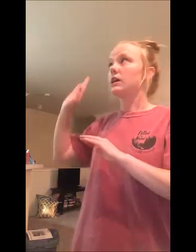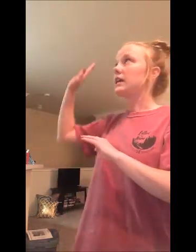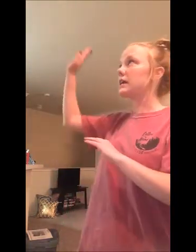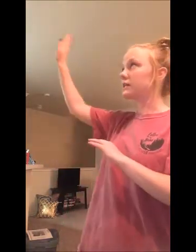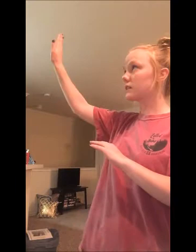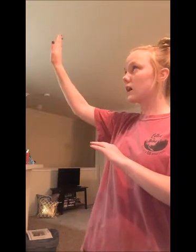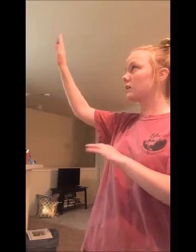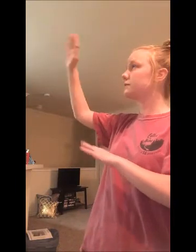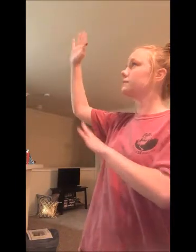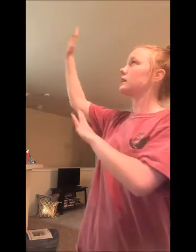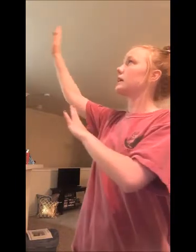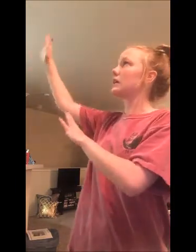his love,